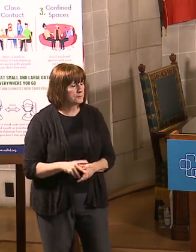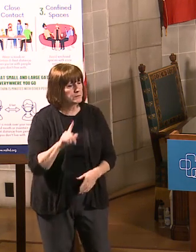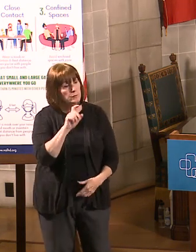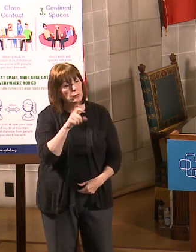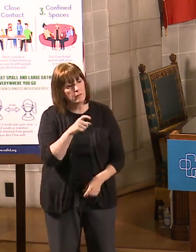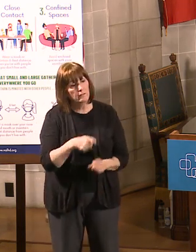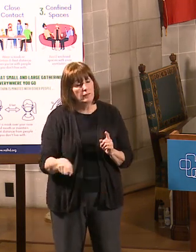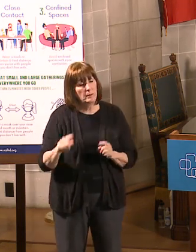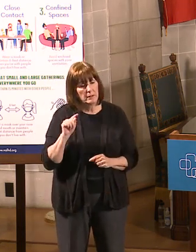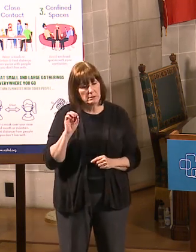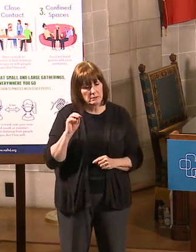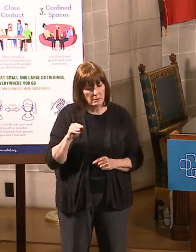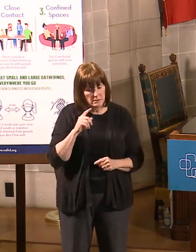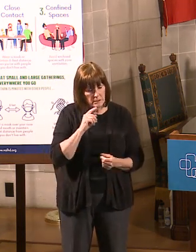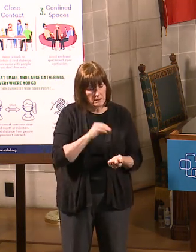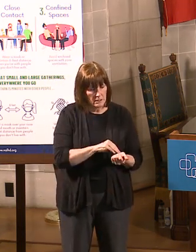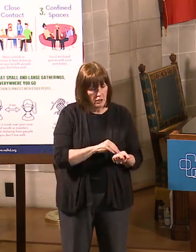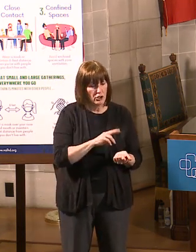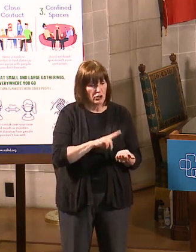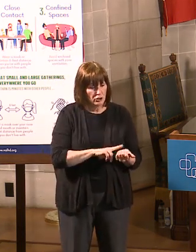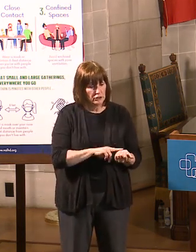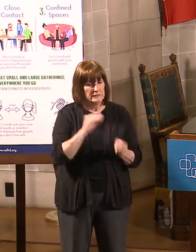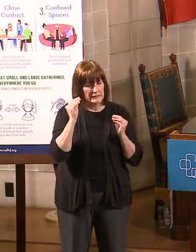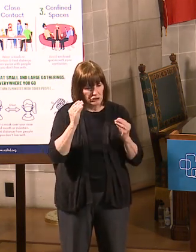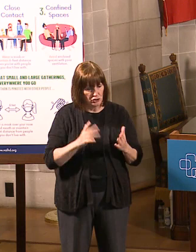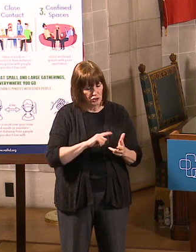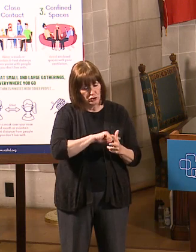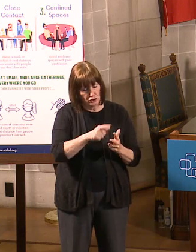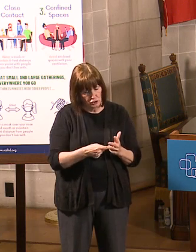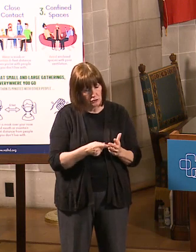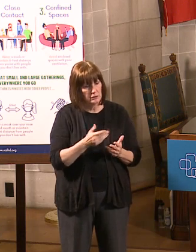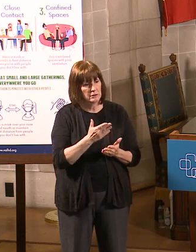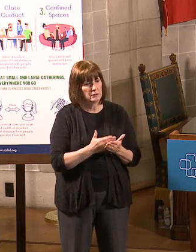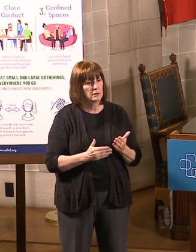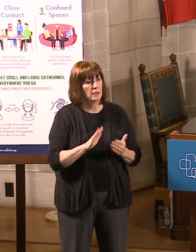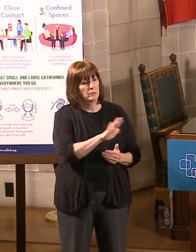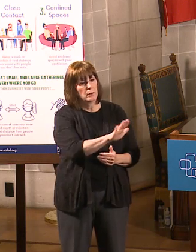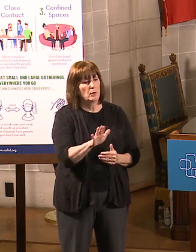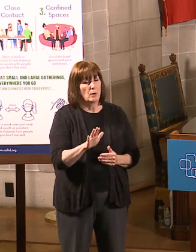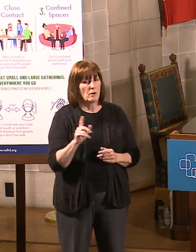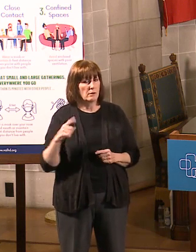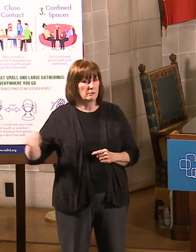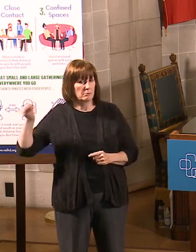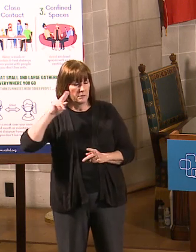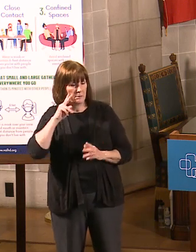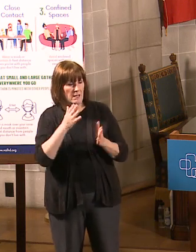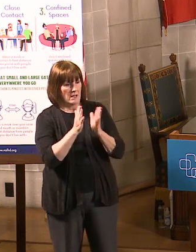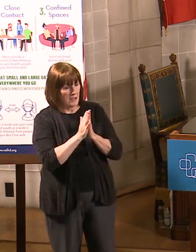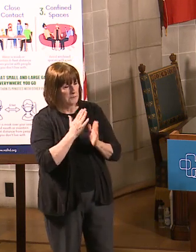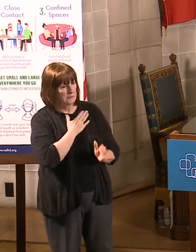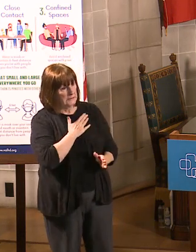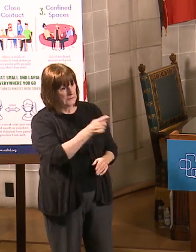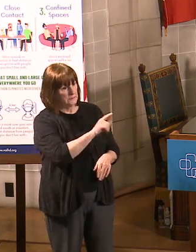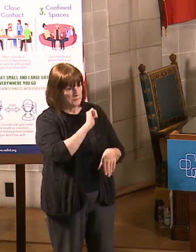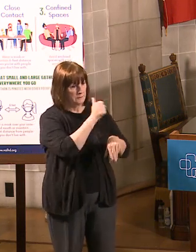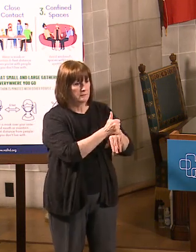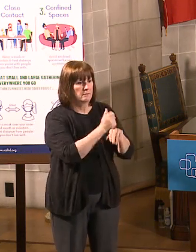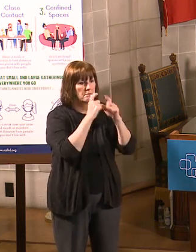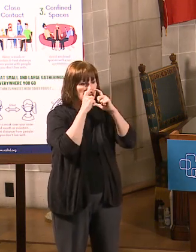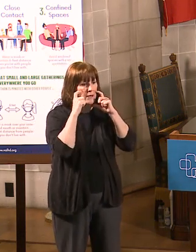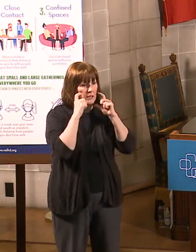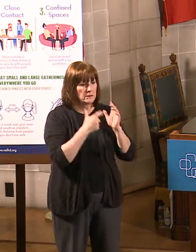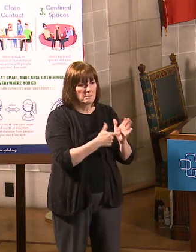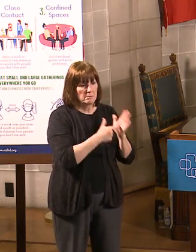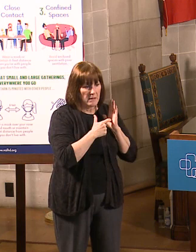Tom Becca. He says, doctors and nurses and teachers are some of your constituents who are asking for a mask mandate and tougher restrictions. Who